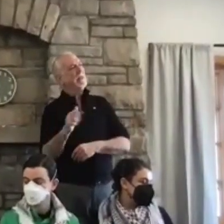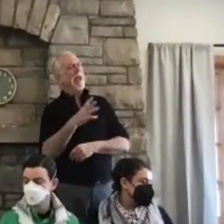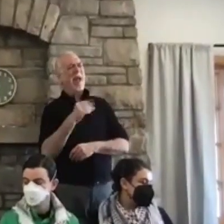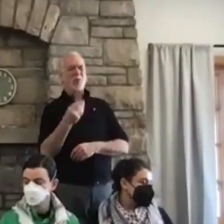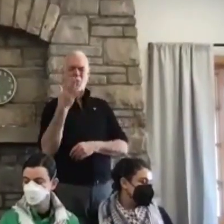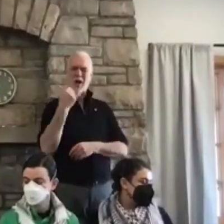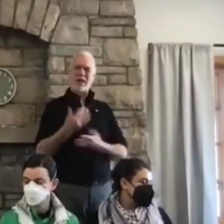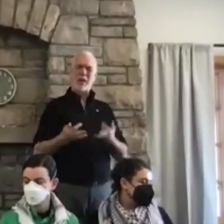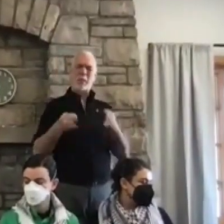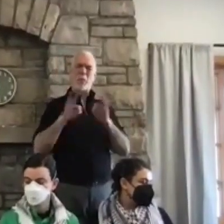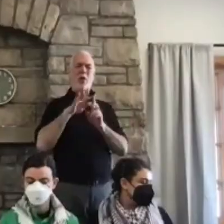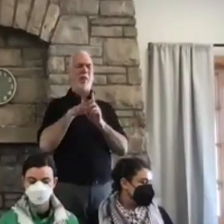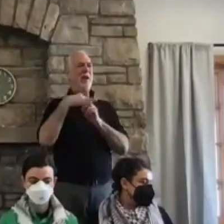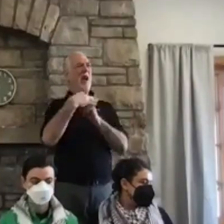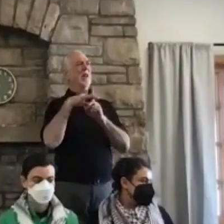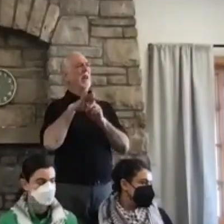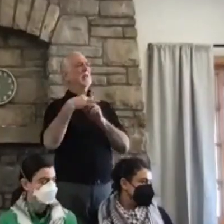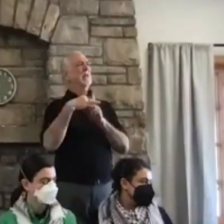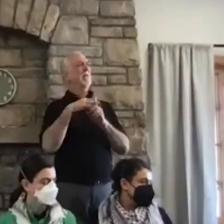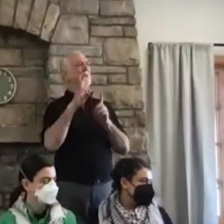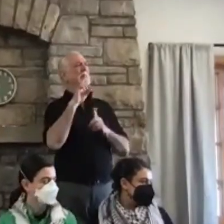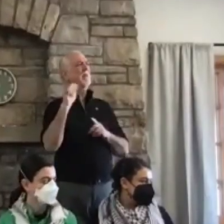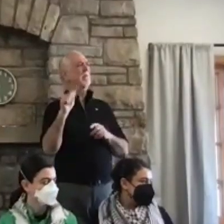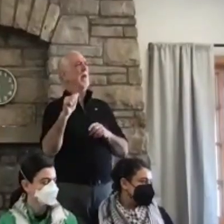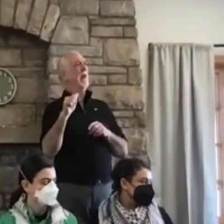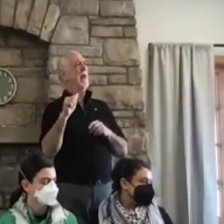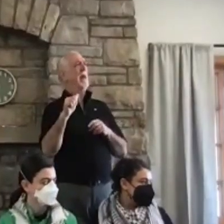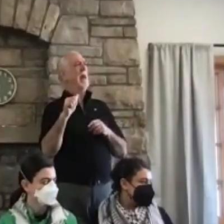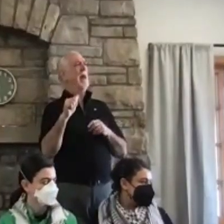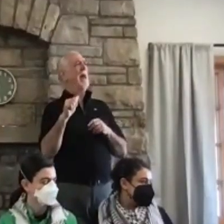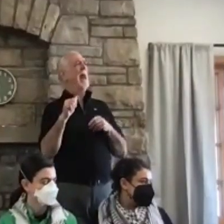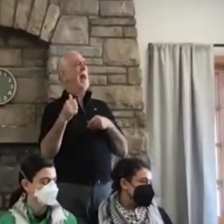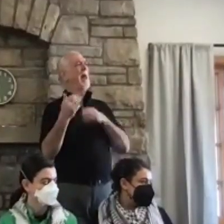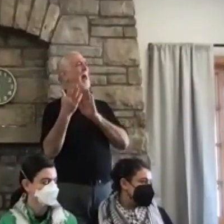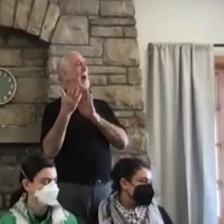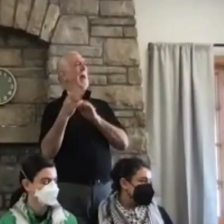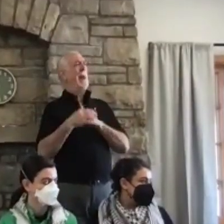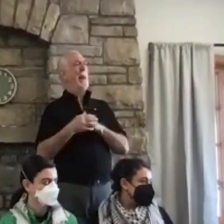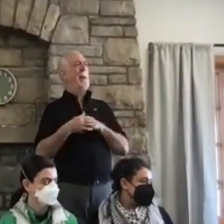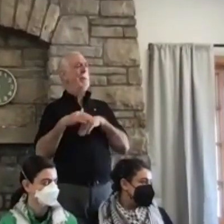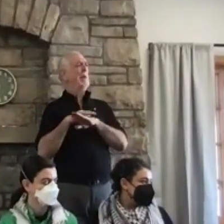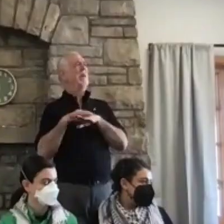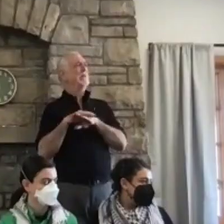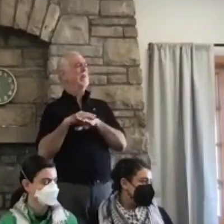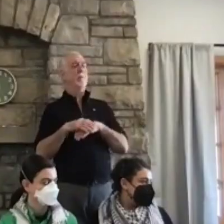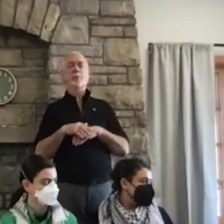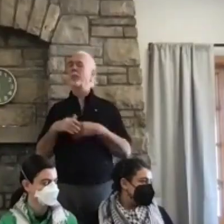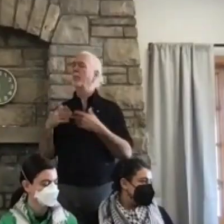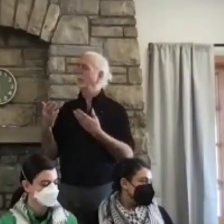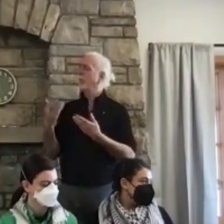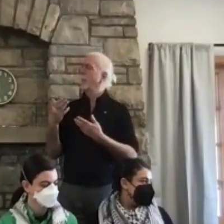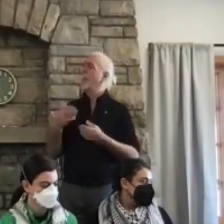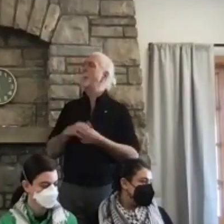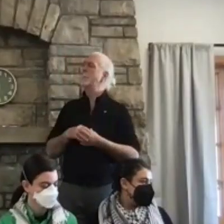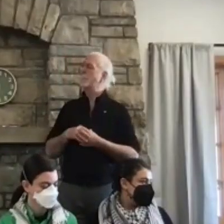context of disability justice? Thank you for that question. To me, as mentioned with our